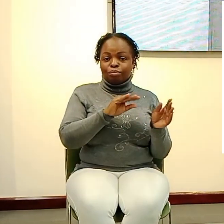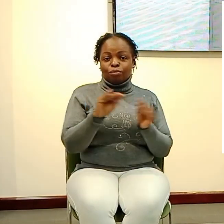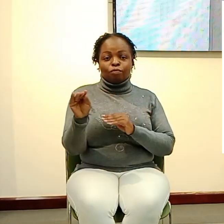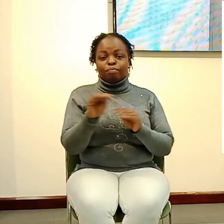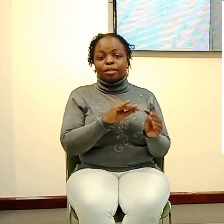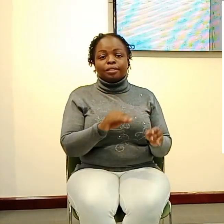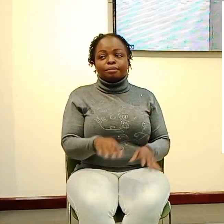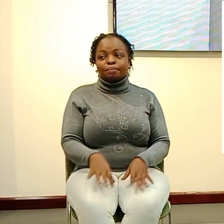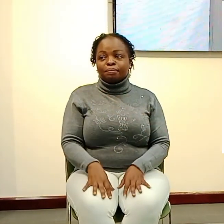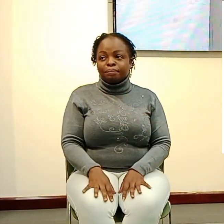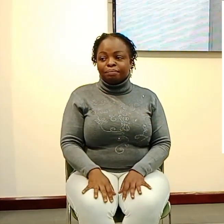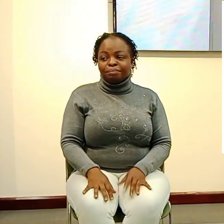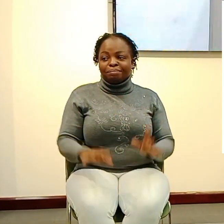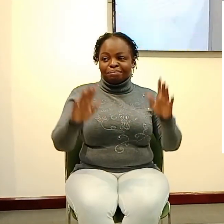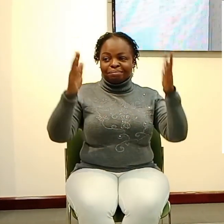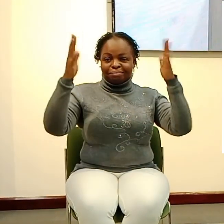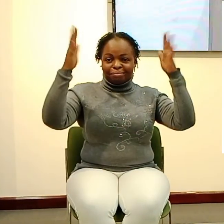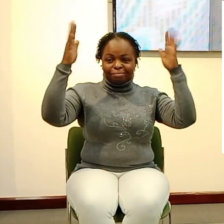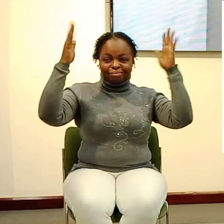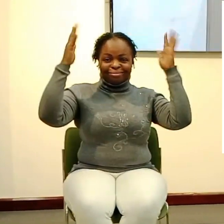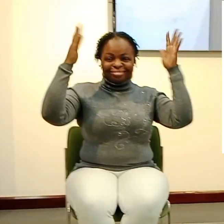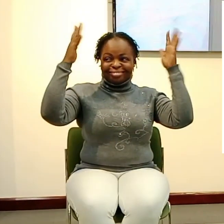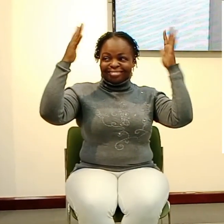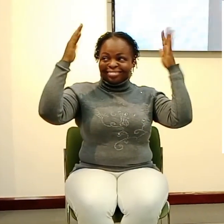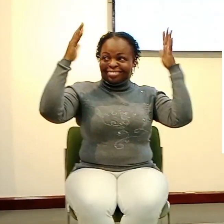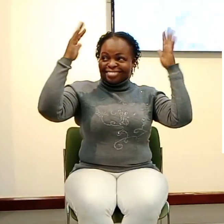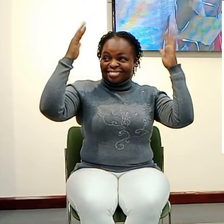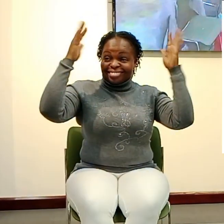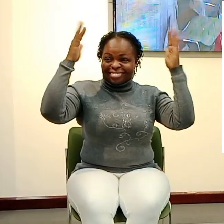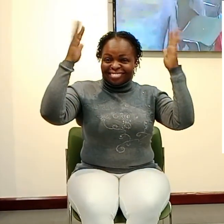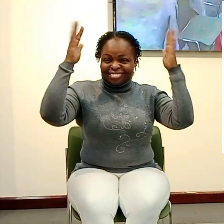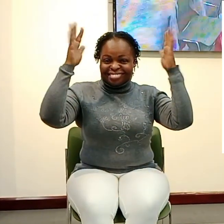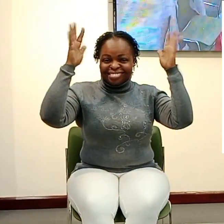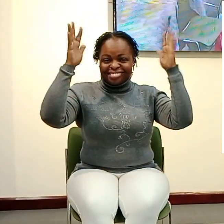Daisy. We clap until she gets here.